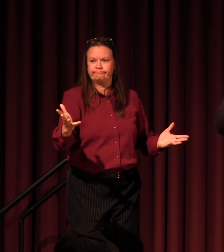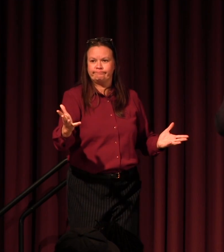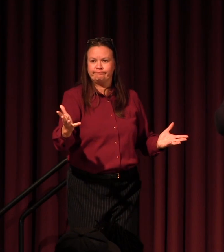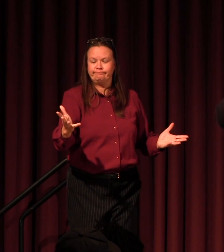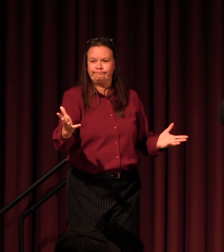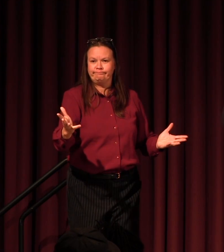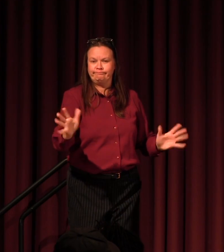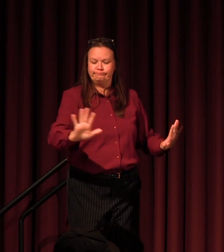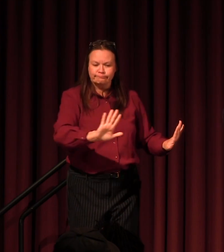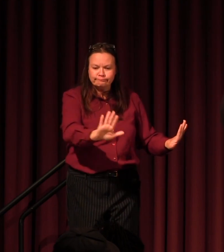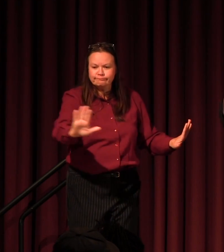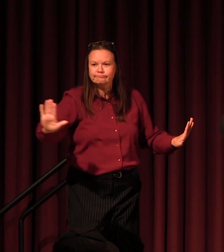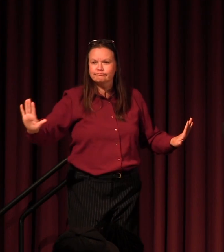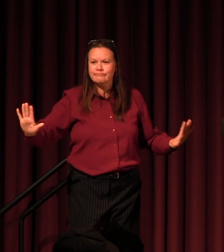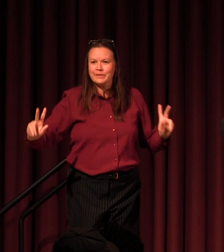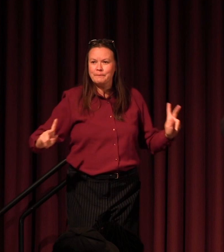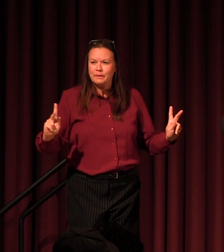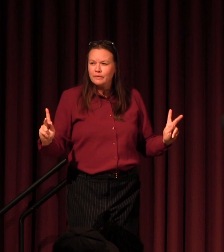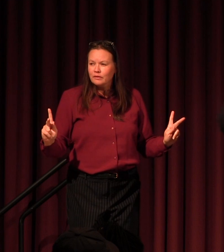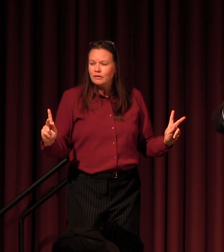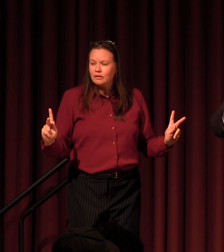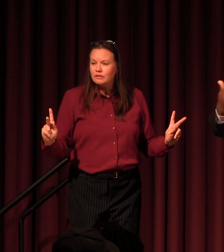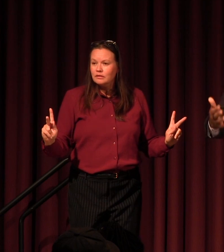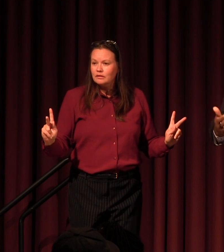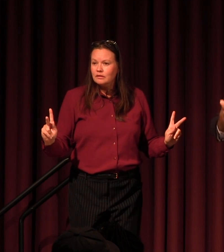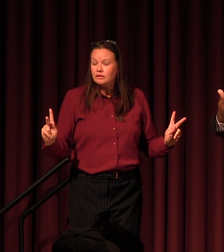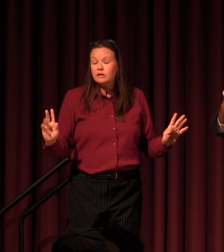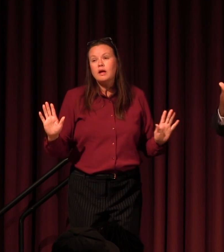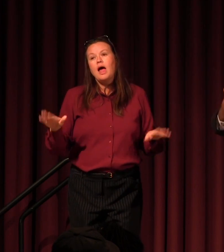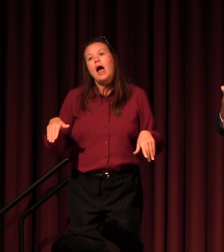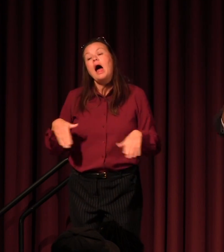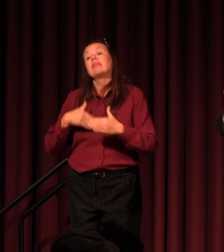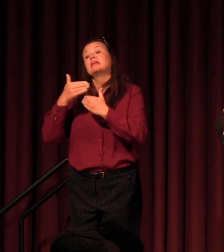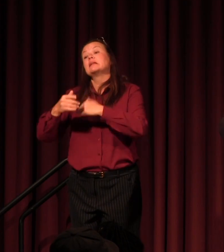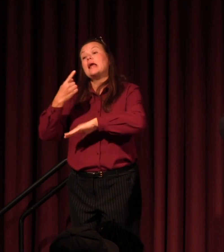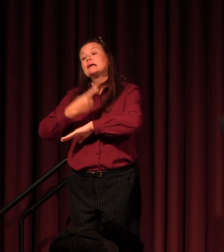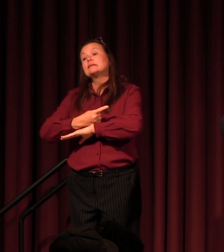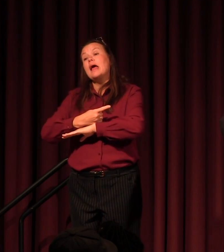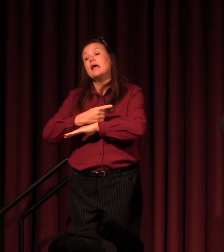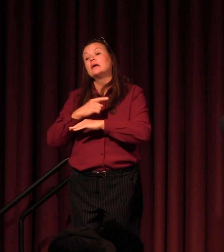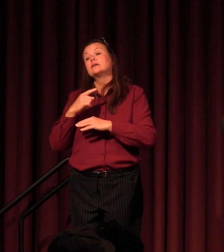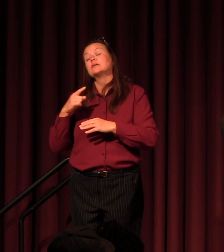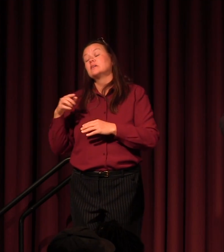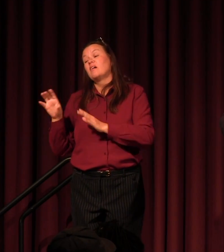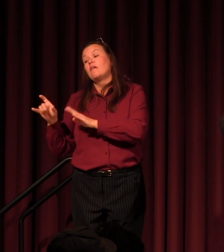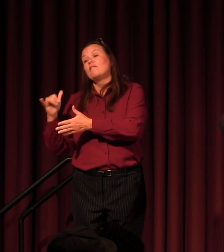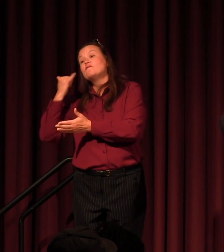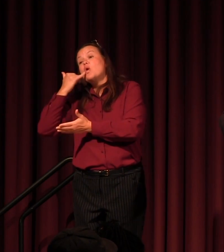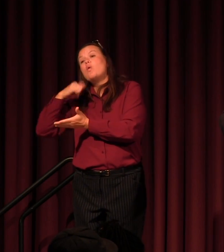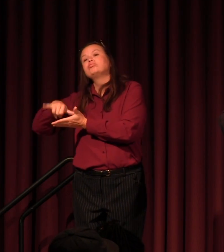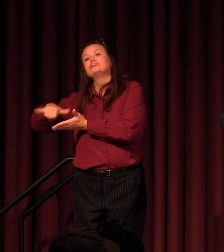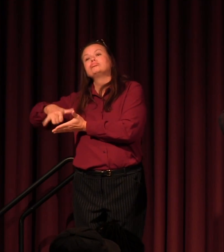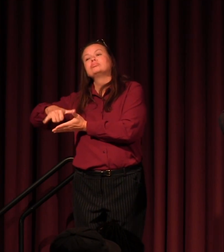And not decide the next day that I'm not going to do that because I'm too tired.